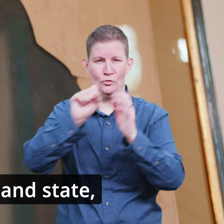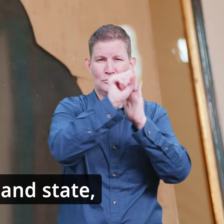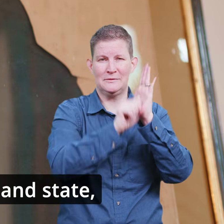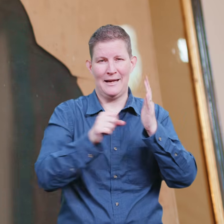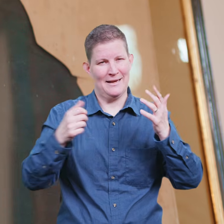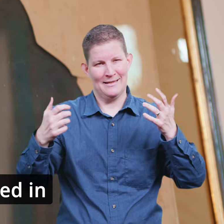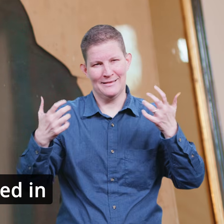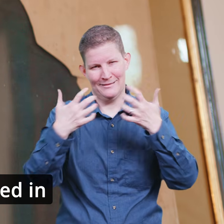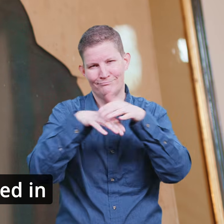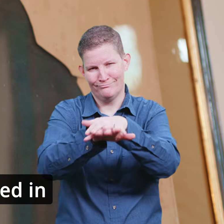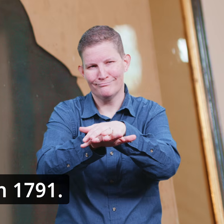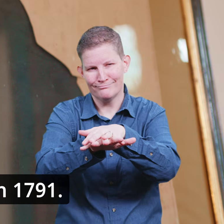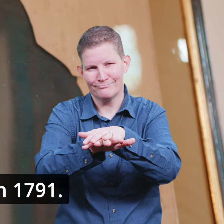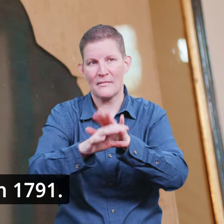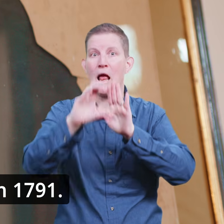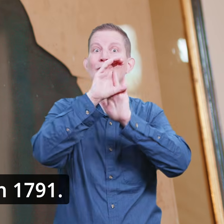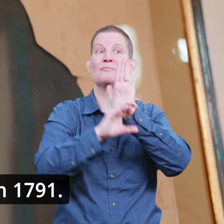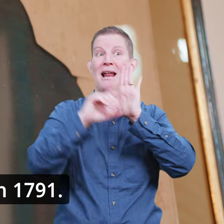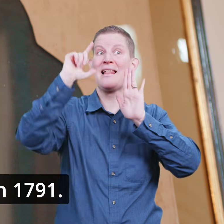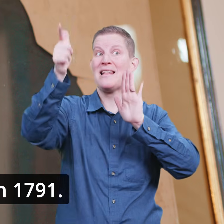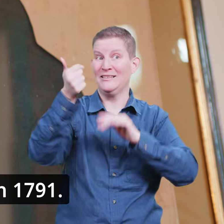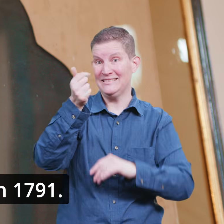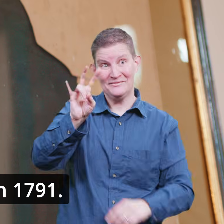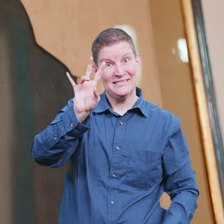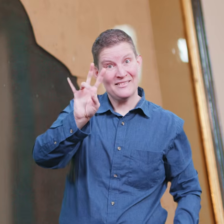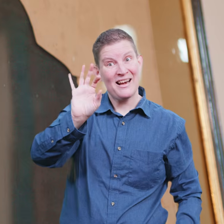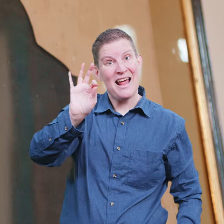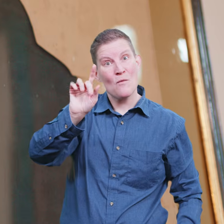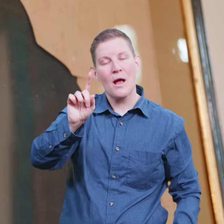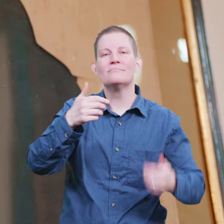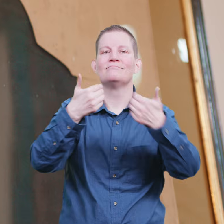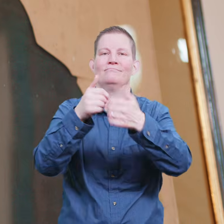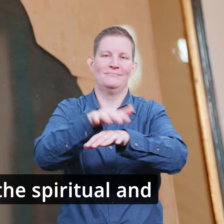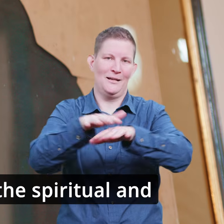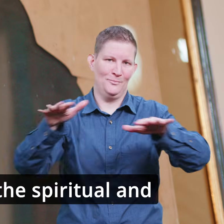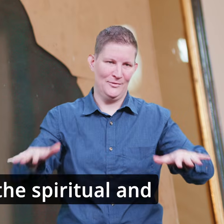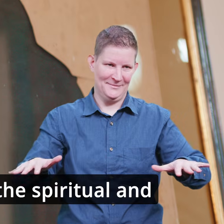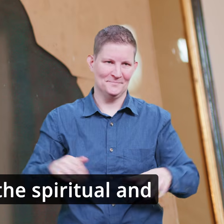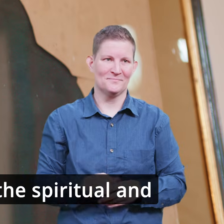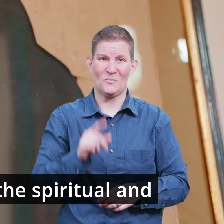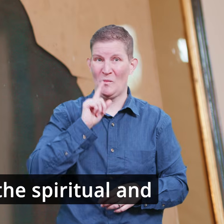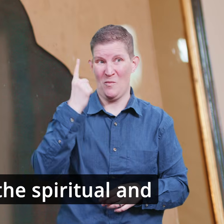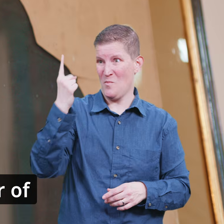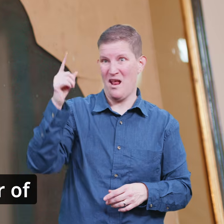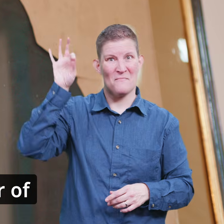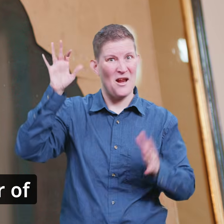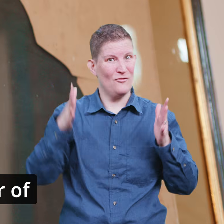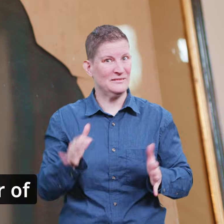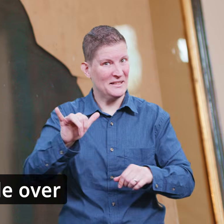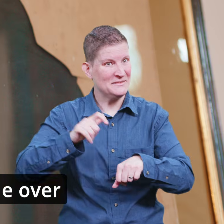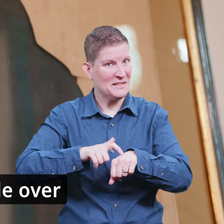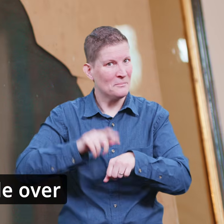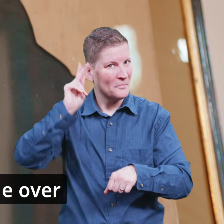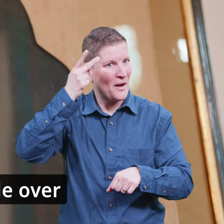of church and state, which was created in our Constitution in 1791. Reverend Clarke was both the spiritual and political